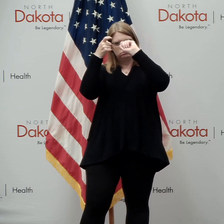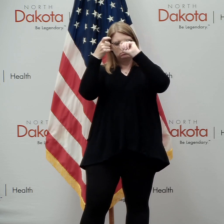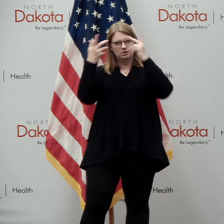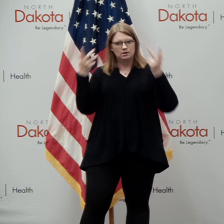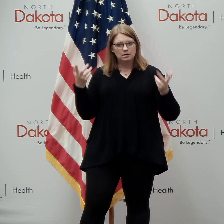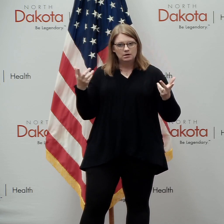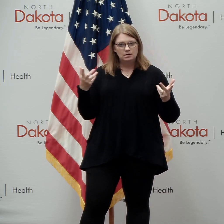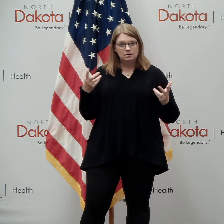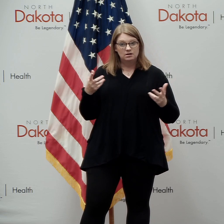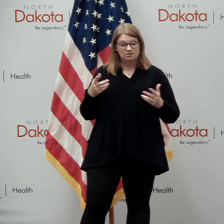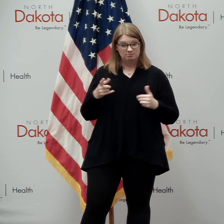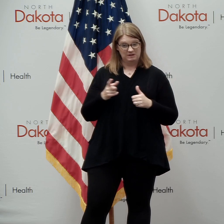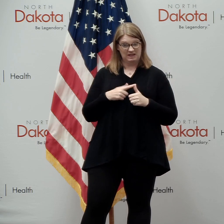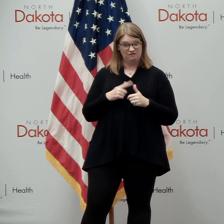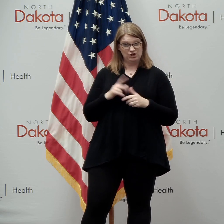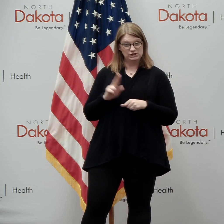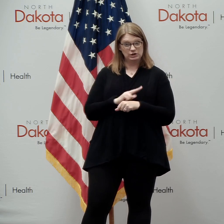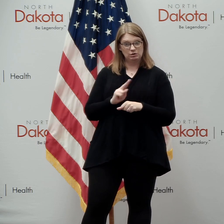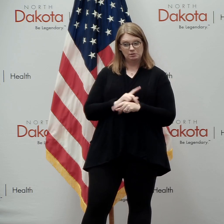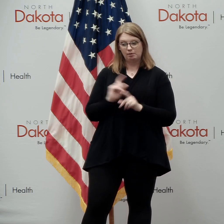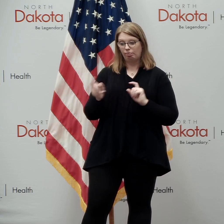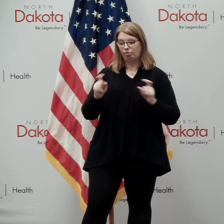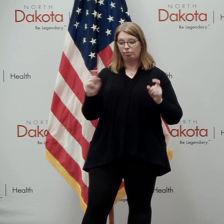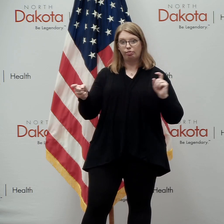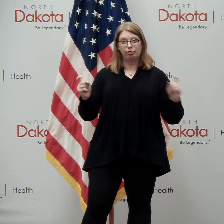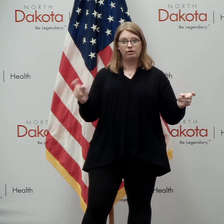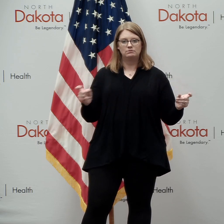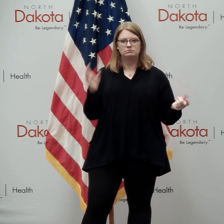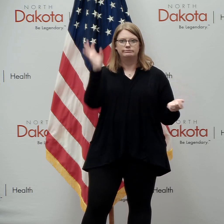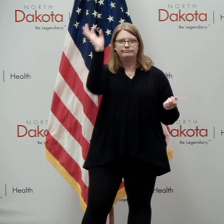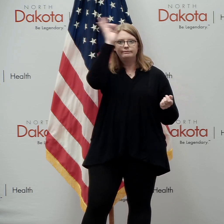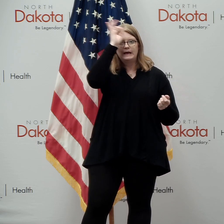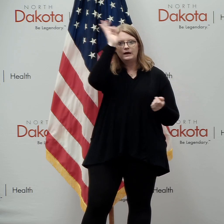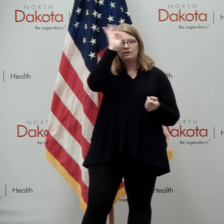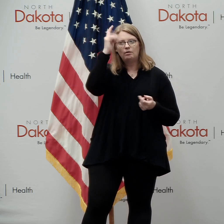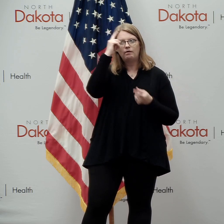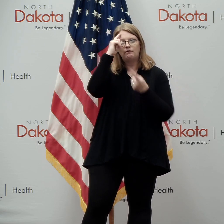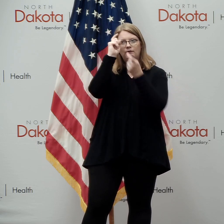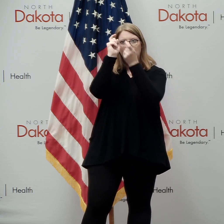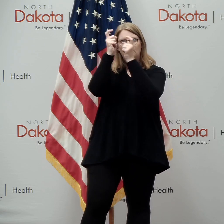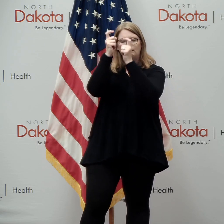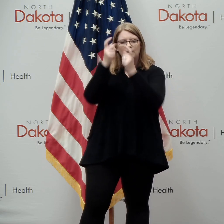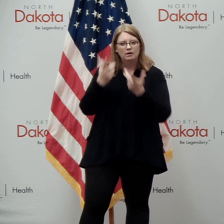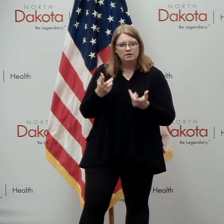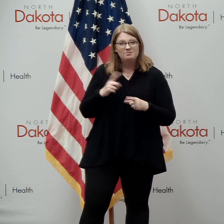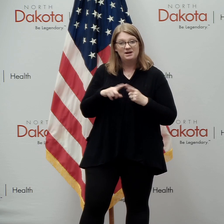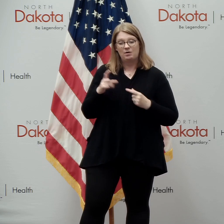known at the time they became widely used decades ago, but certainly is understood now that these are